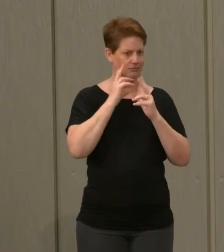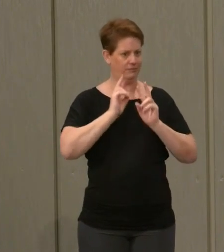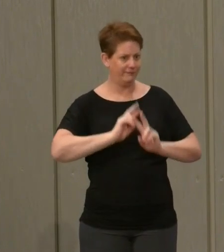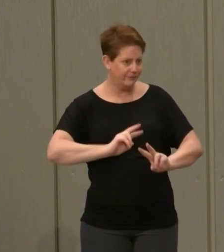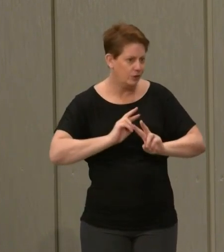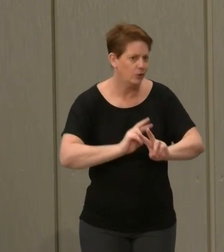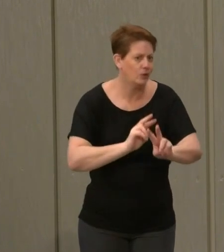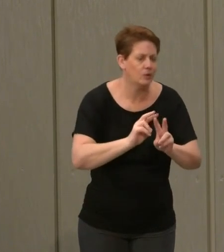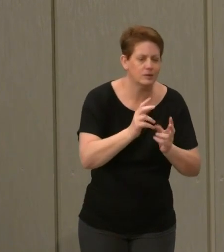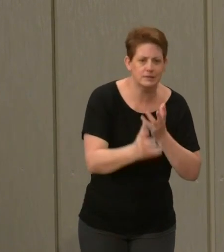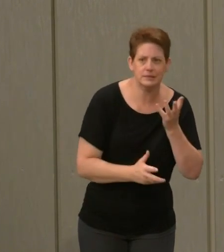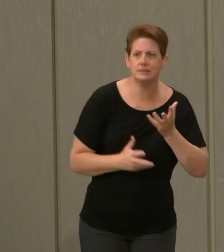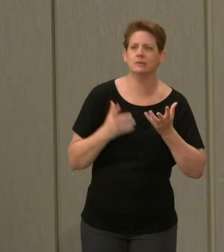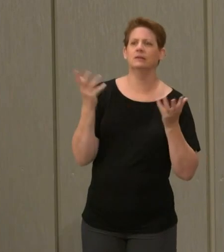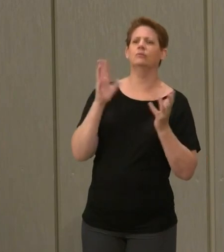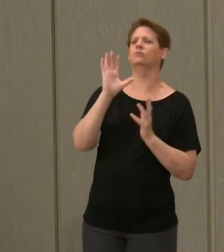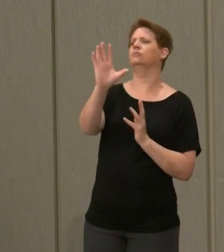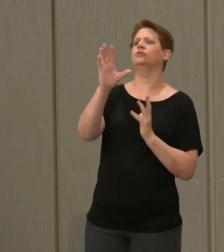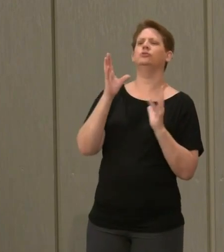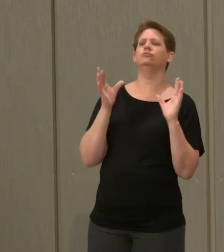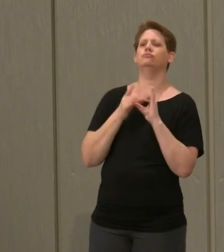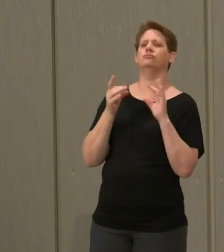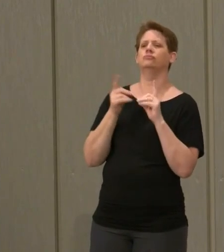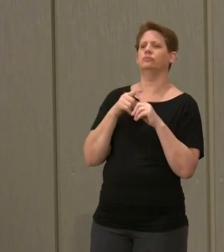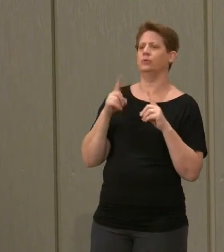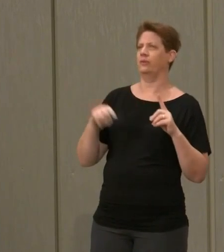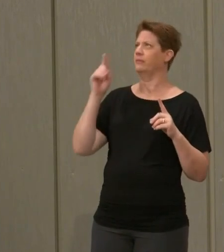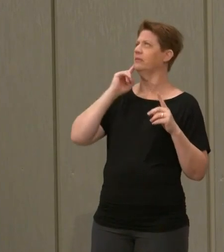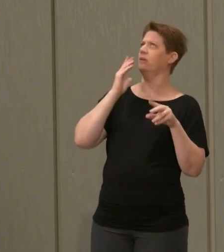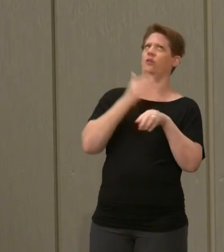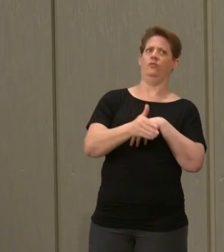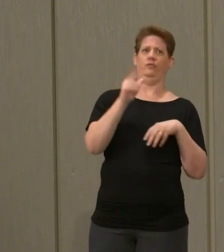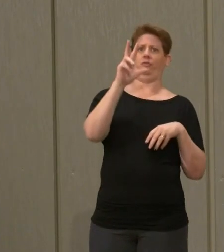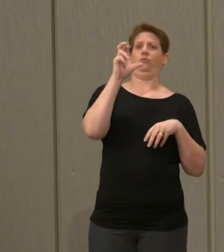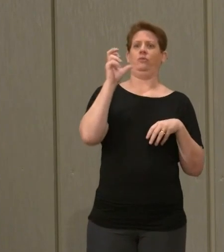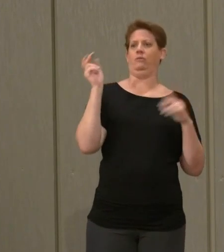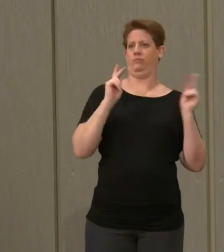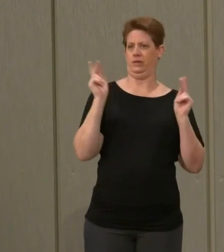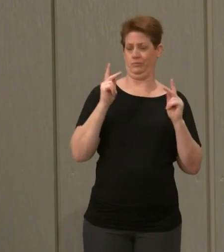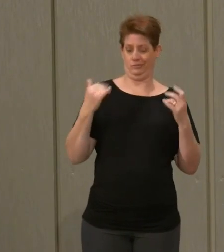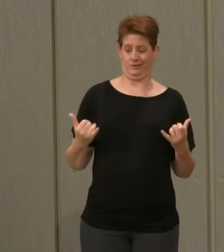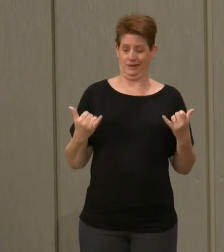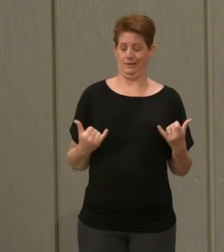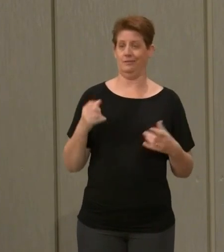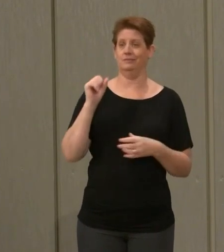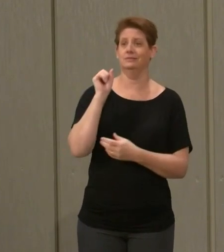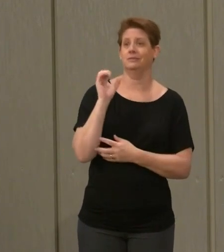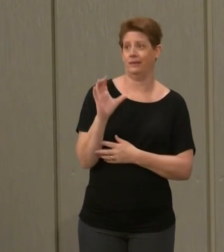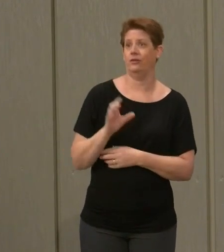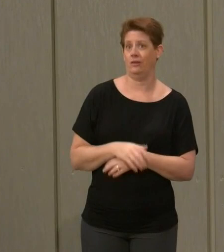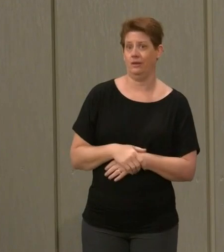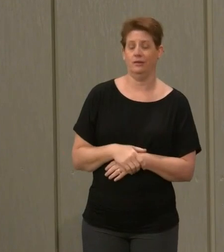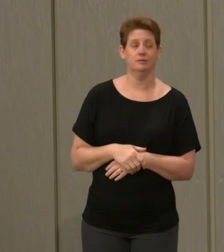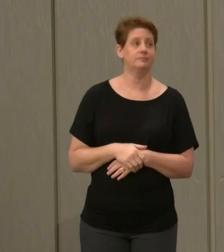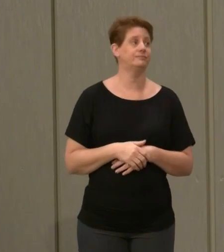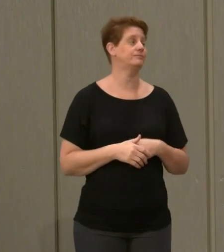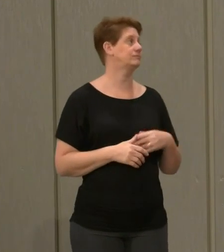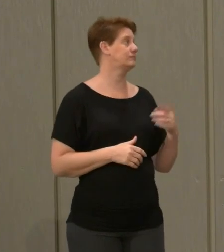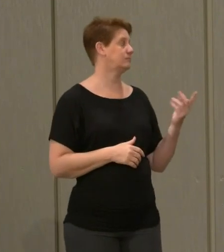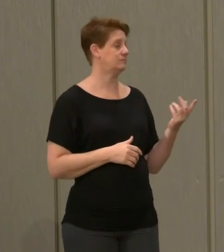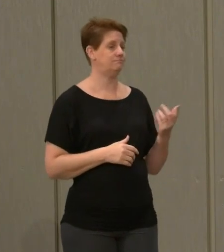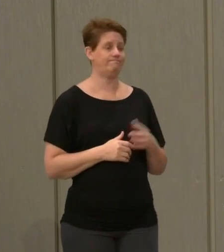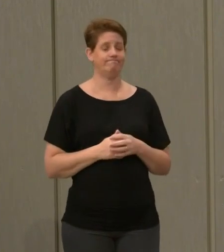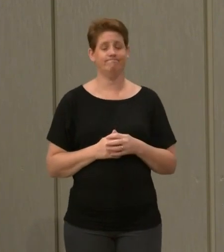I'm wondering what your message to those families, to the over 300 at this point families in South Carolina. Well, of course, those families have